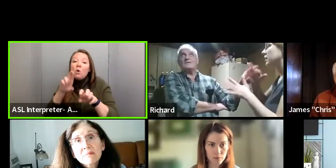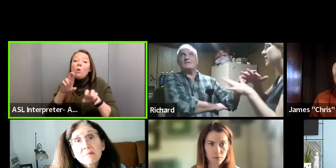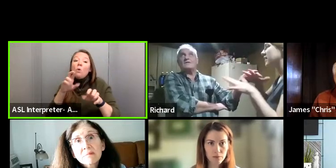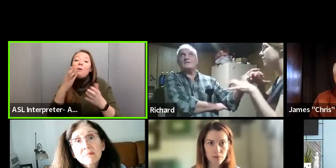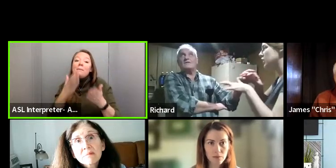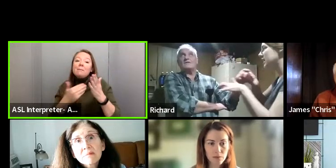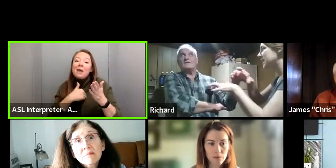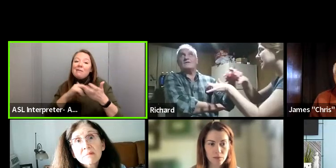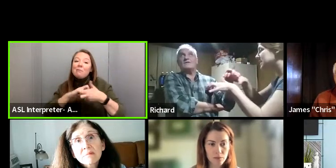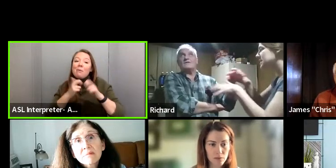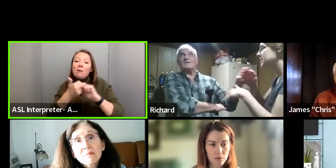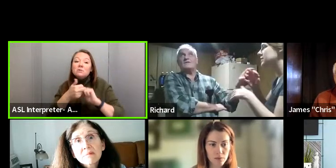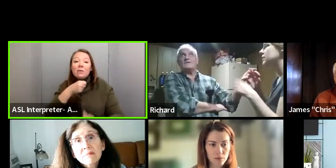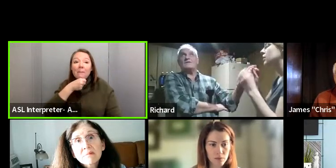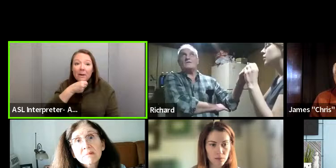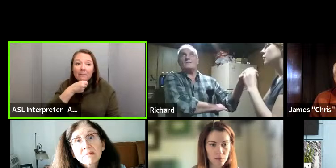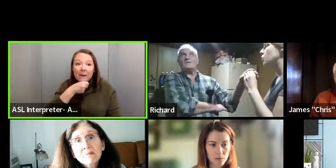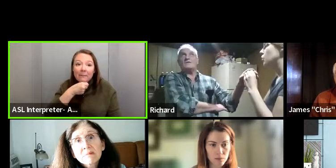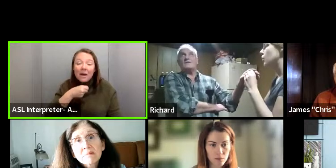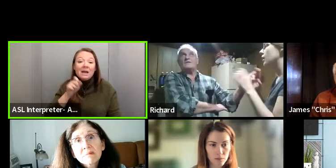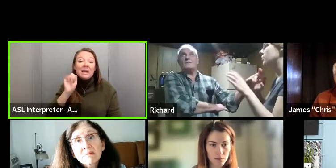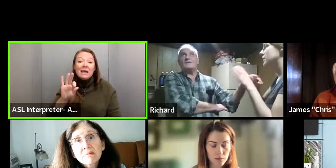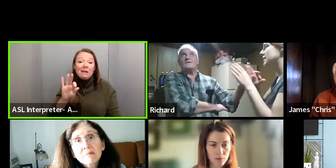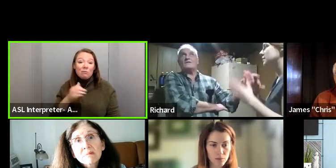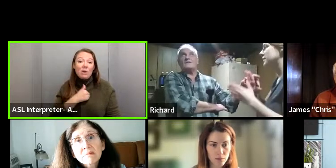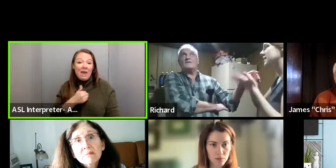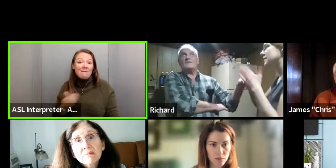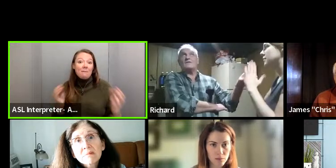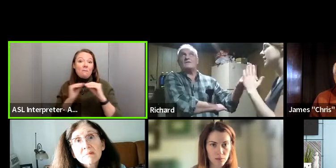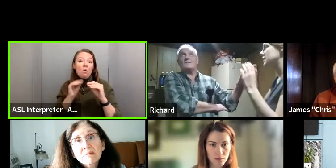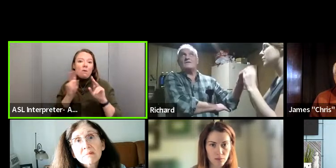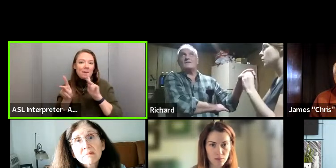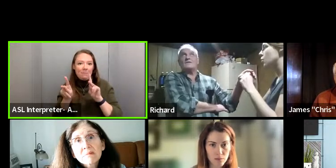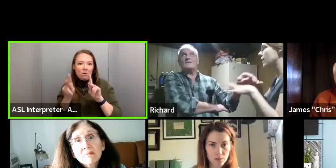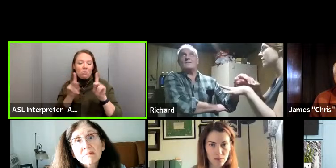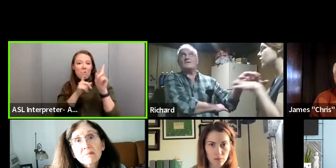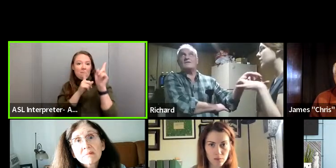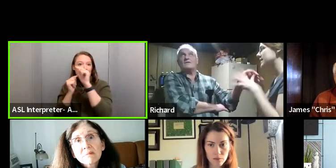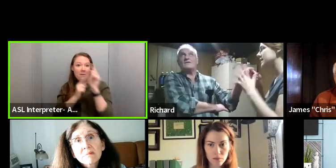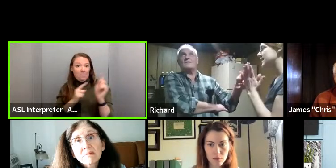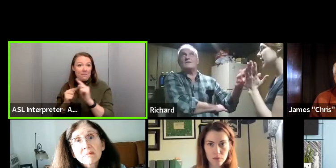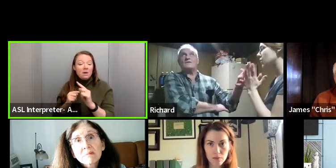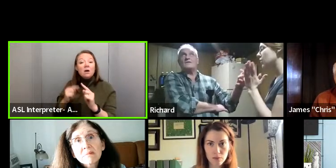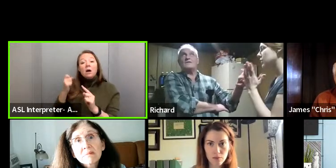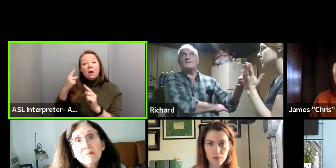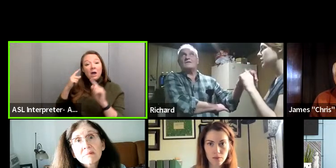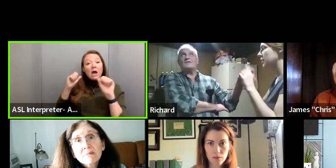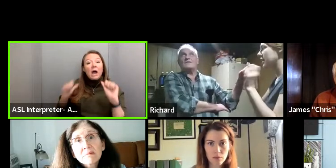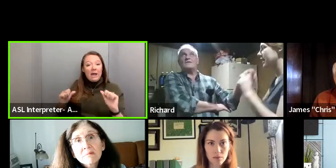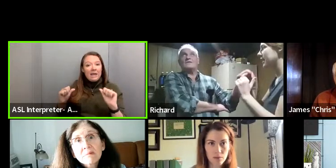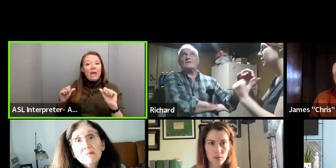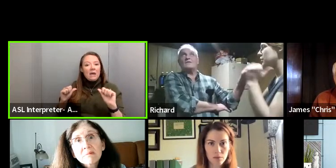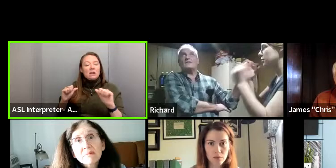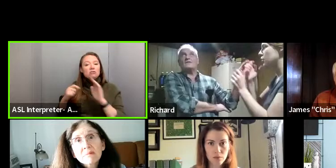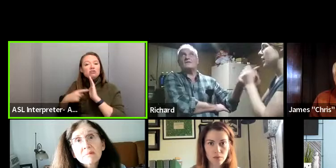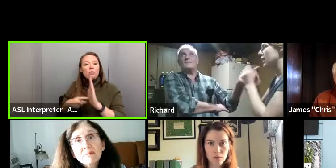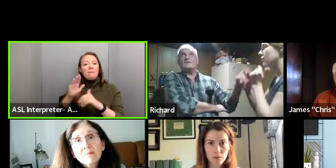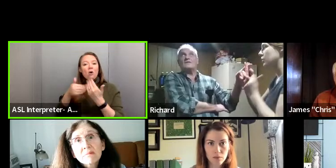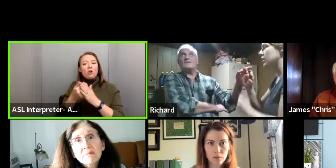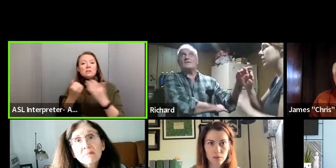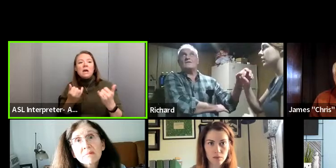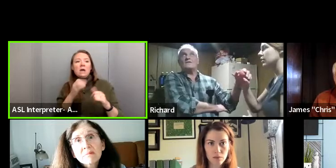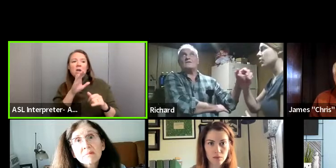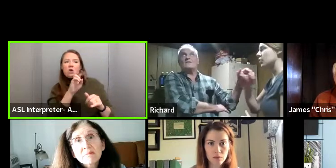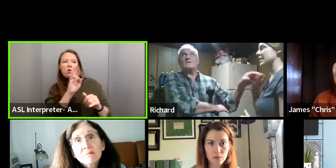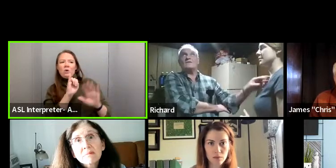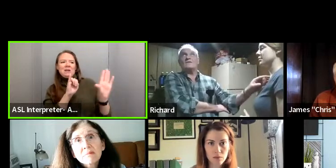more participants there are. But I'll be happy to promote everyone now. Can I request that we don't